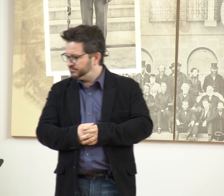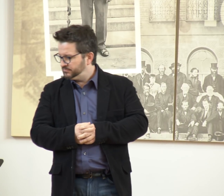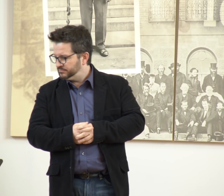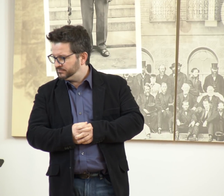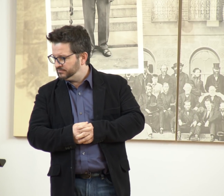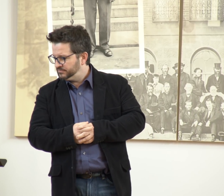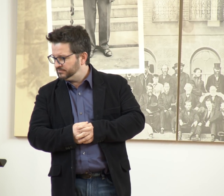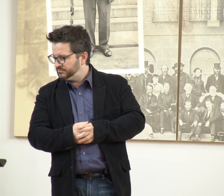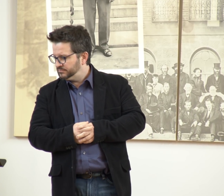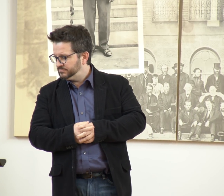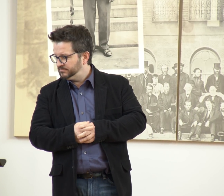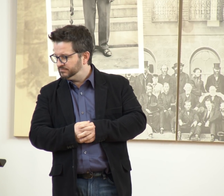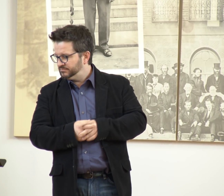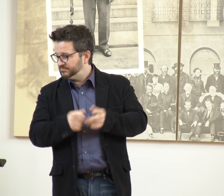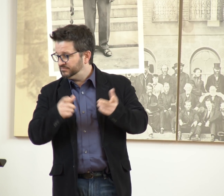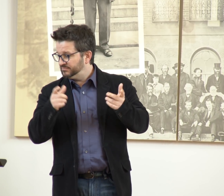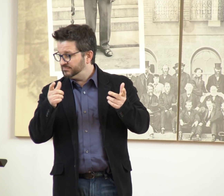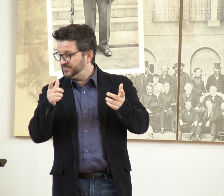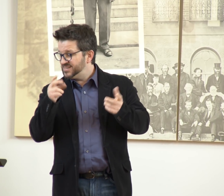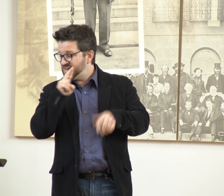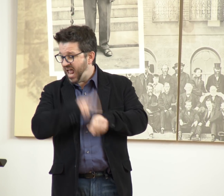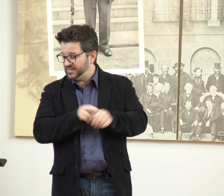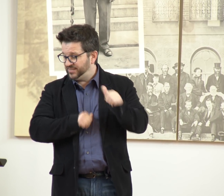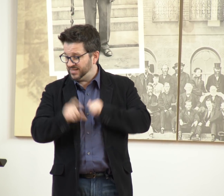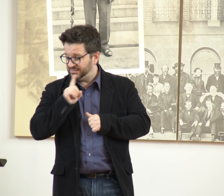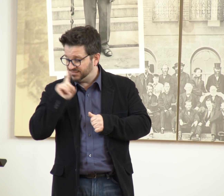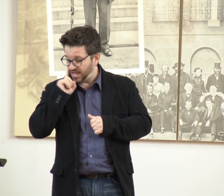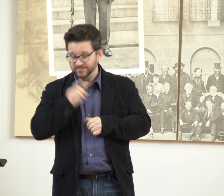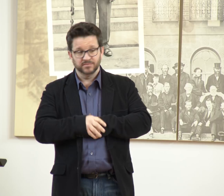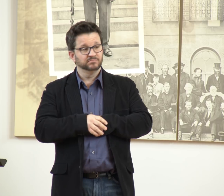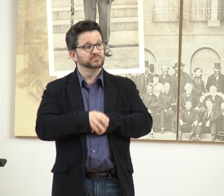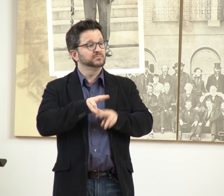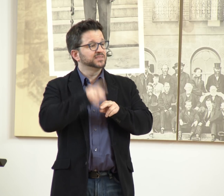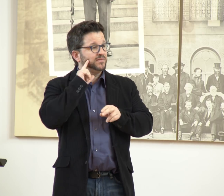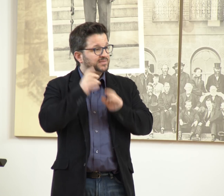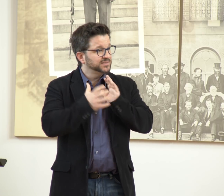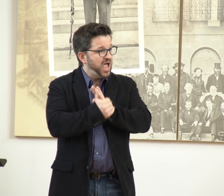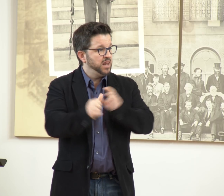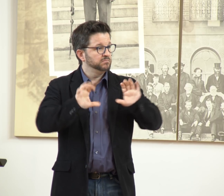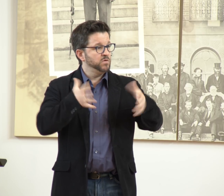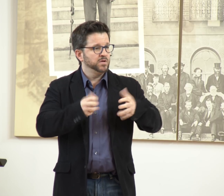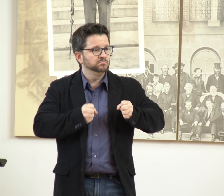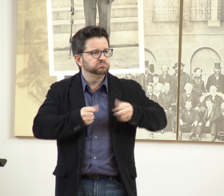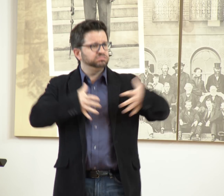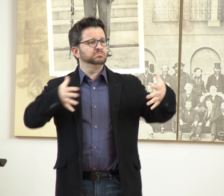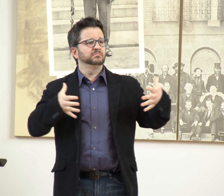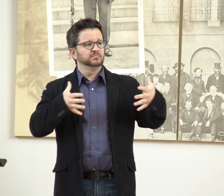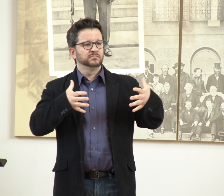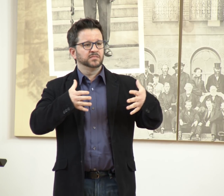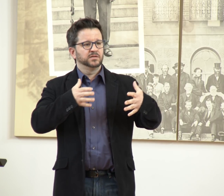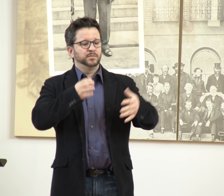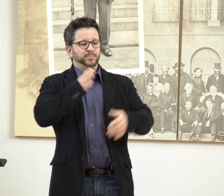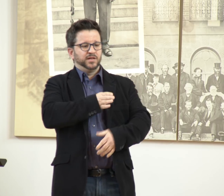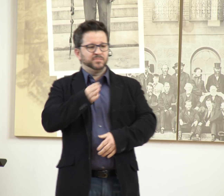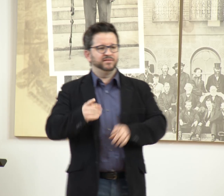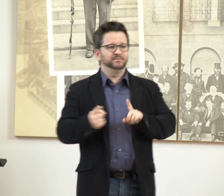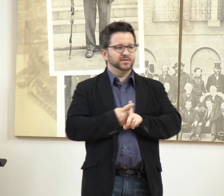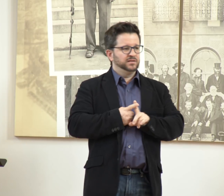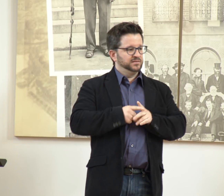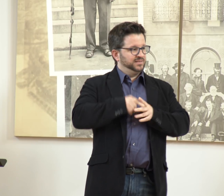where all of this legacy began, here on this very stage. His work with the National Theater for the Deaf, his